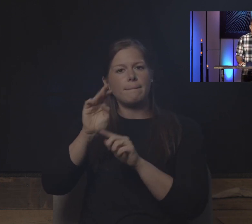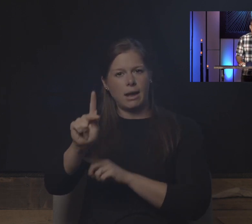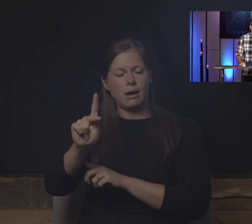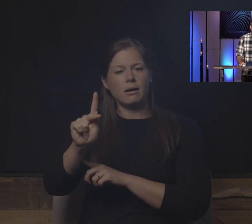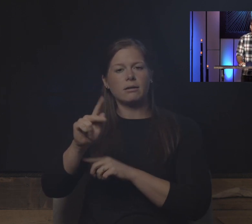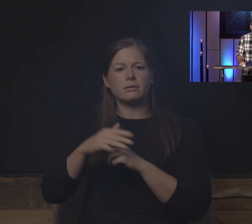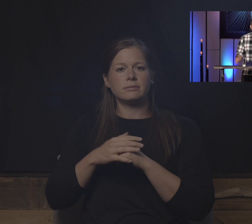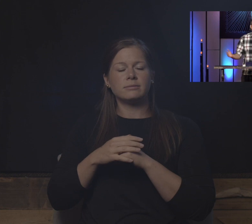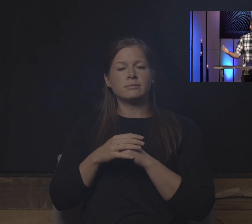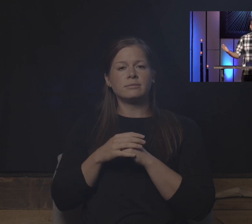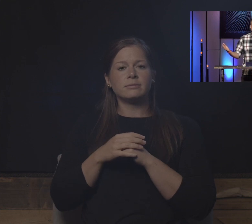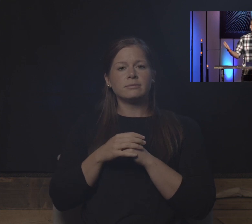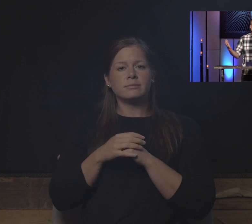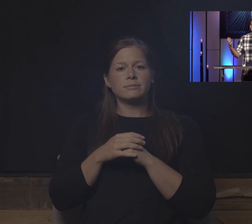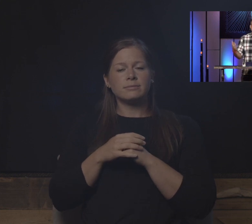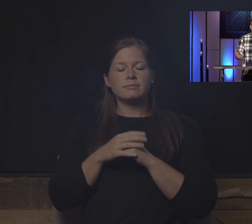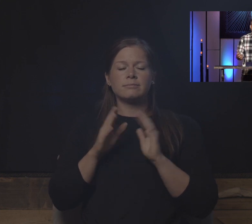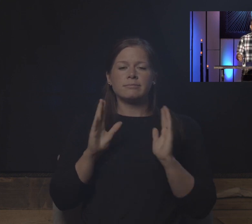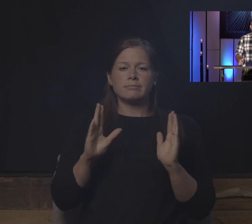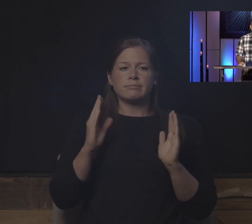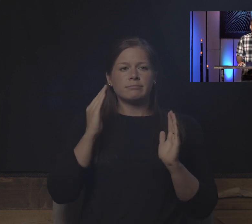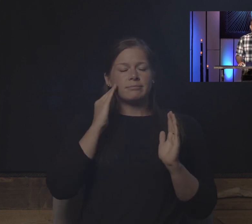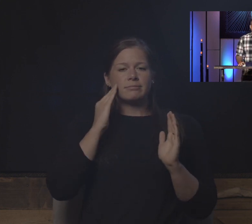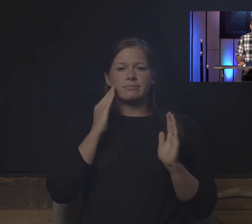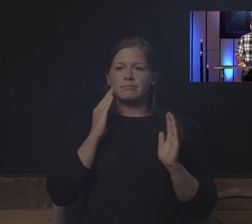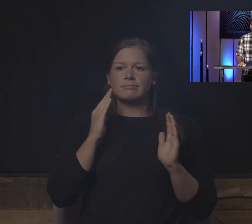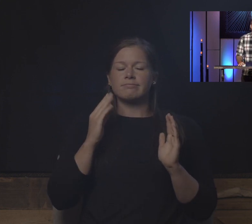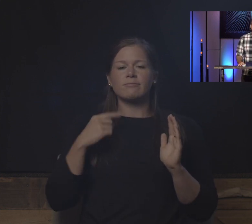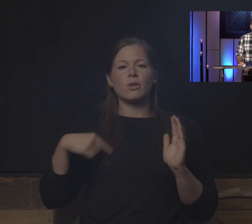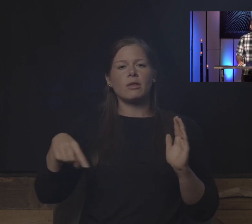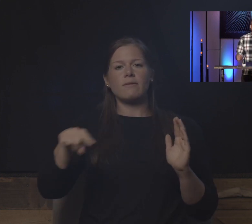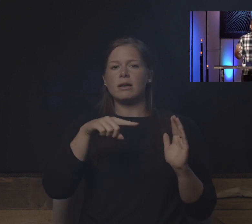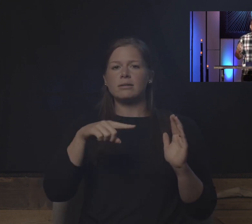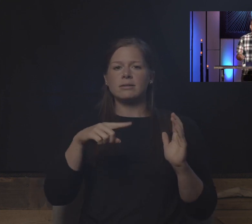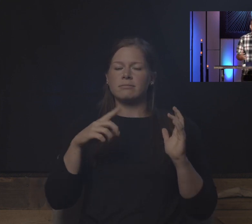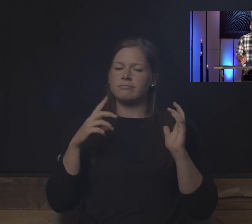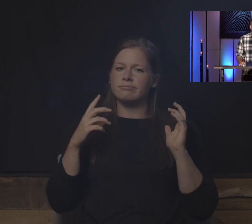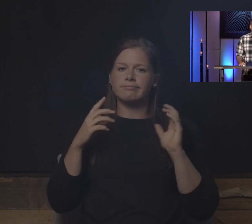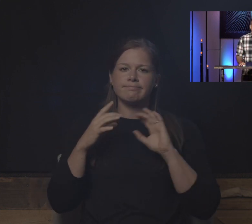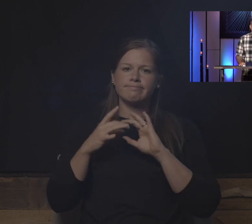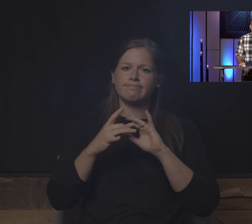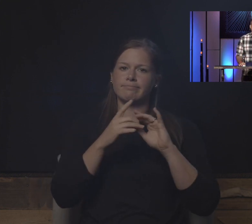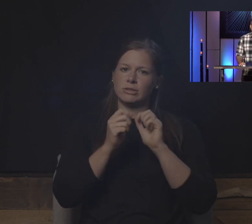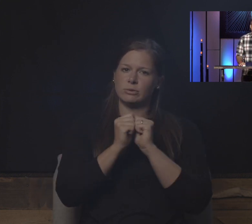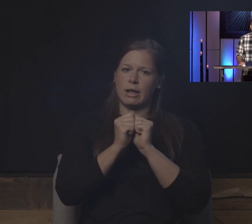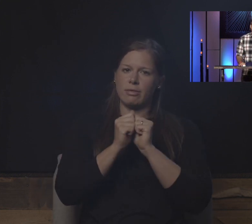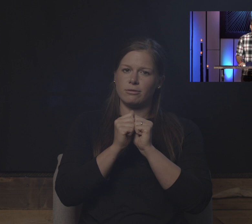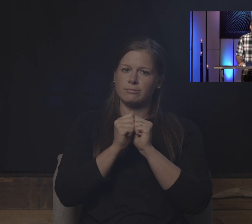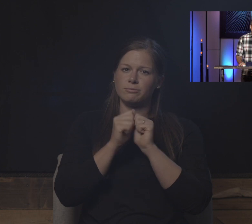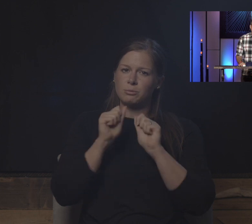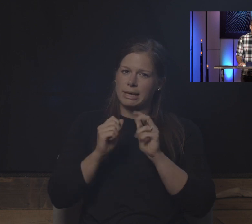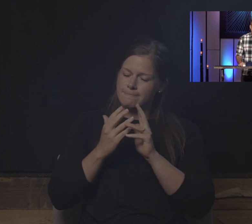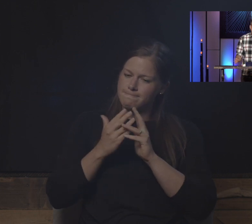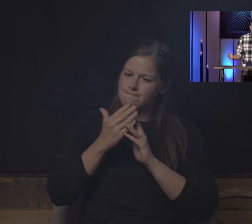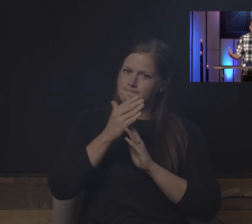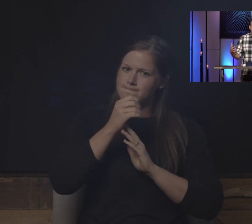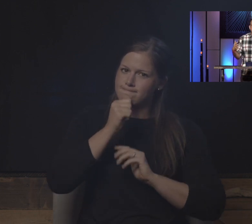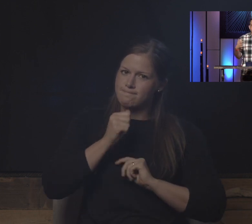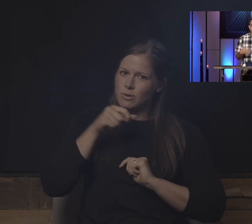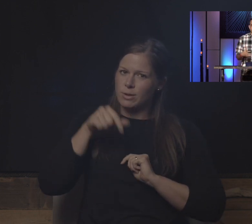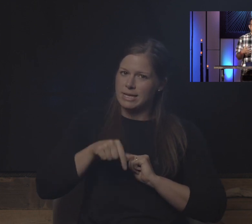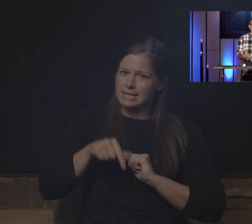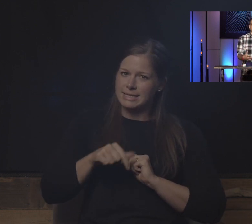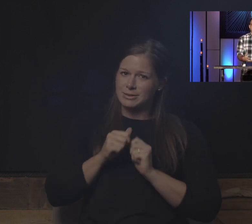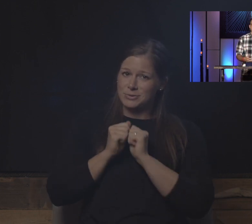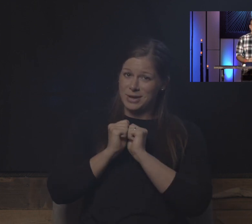they need. Listen, we are all in this together, and we're going to get through this together. That's what